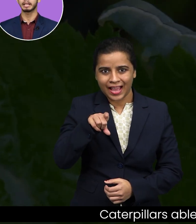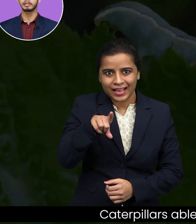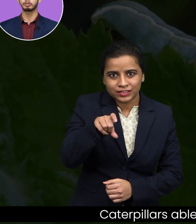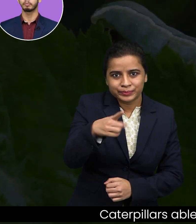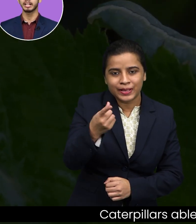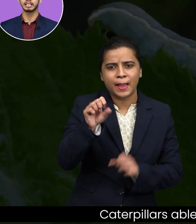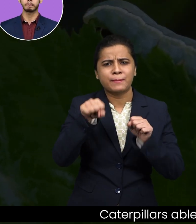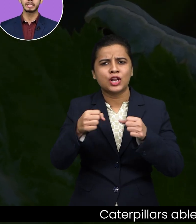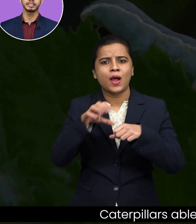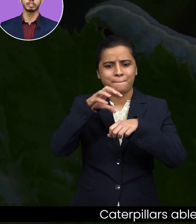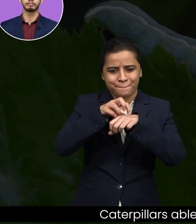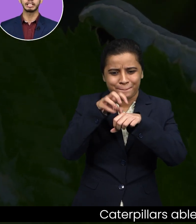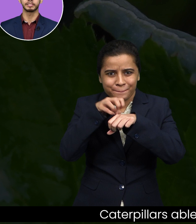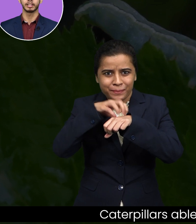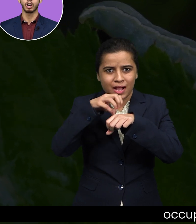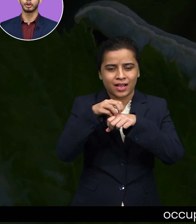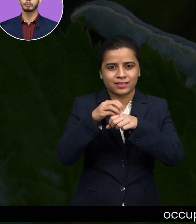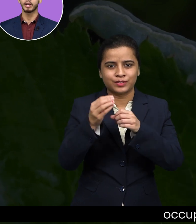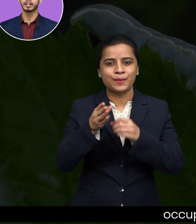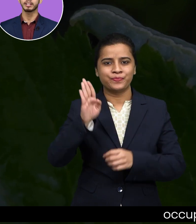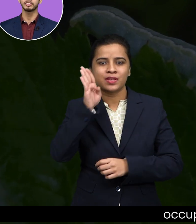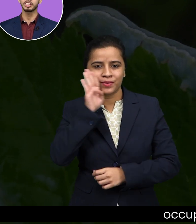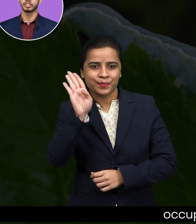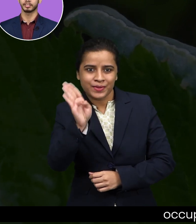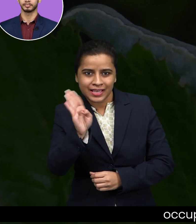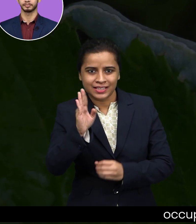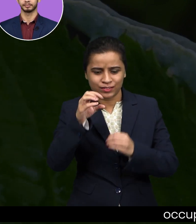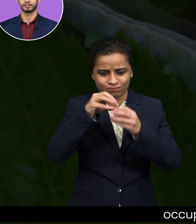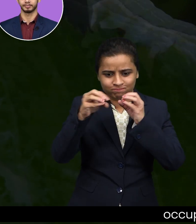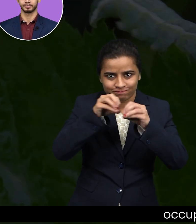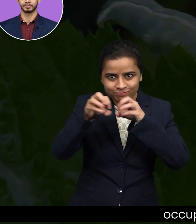Caterpillars able to bite the pieces of leaves occupy another niche.